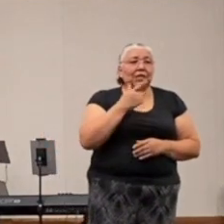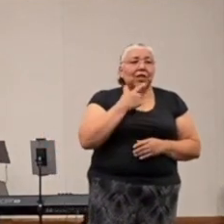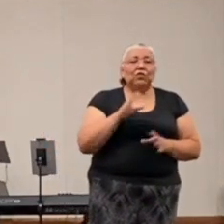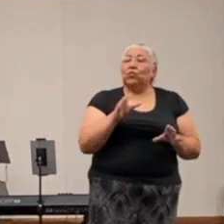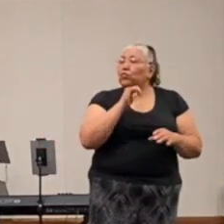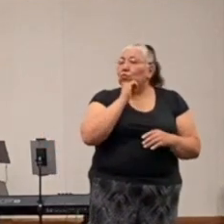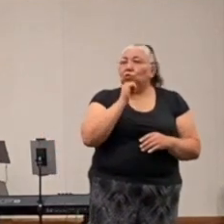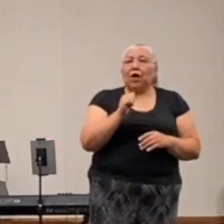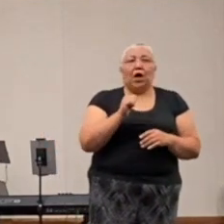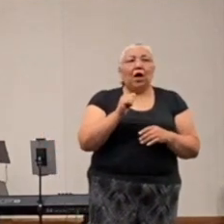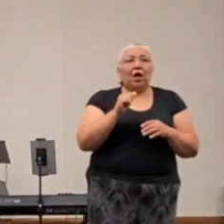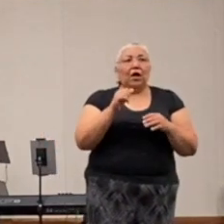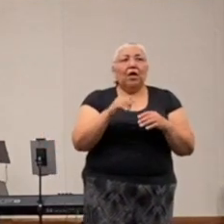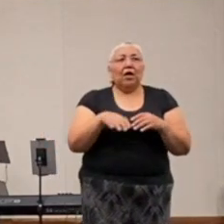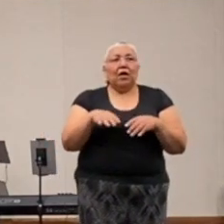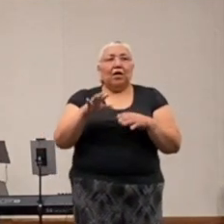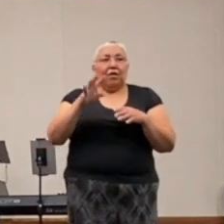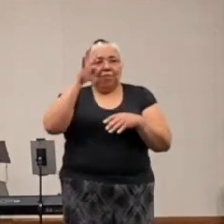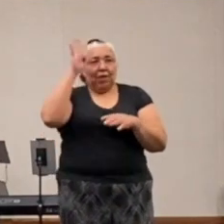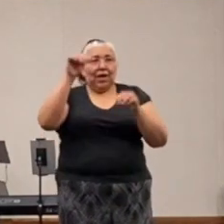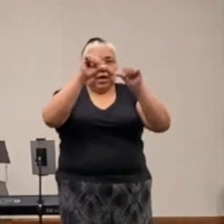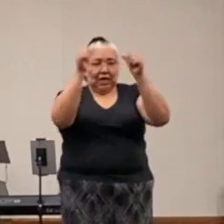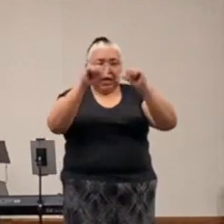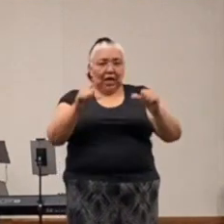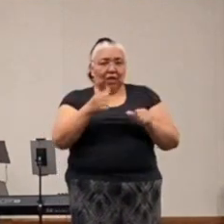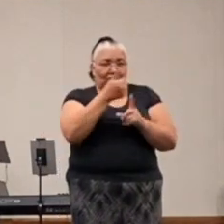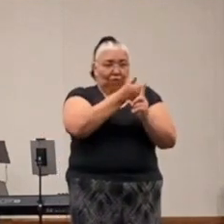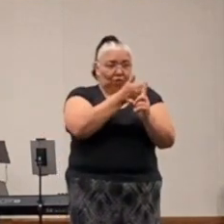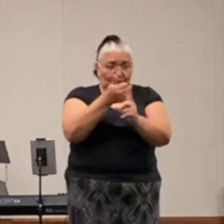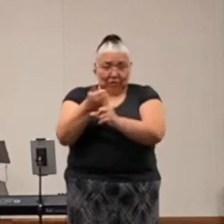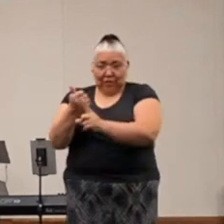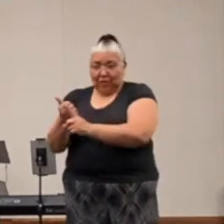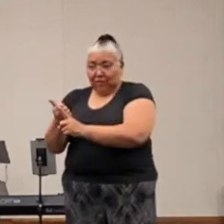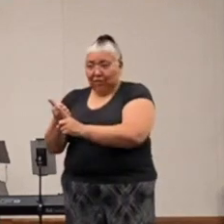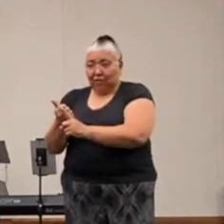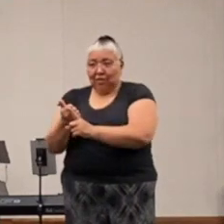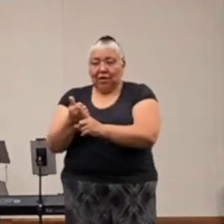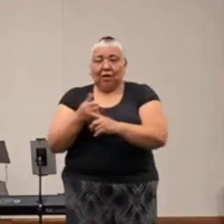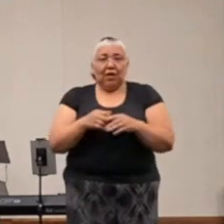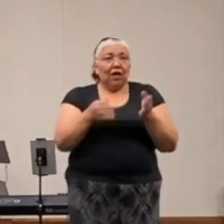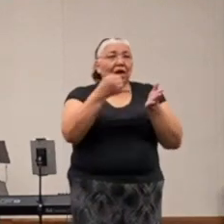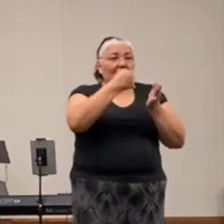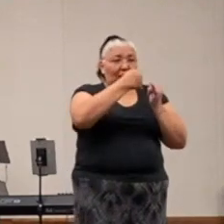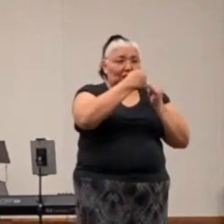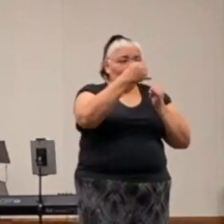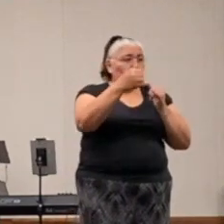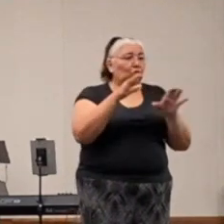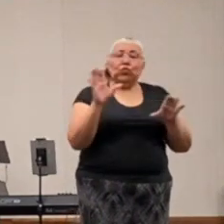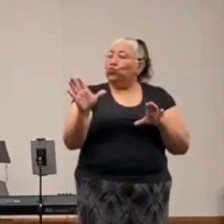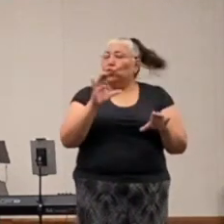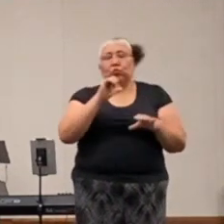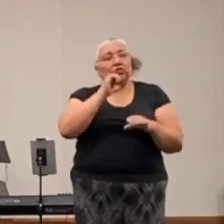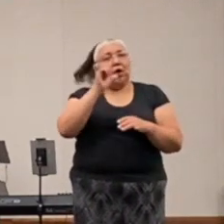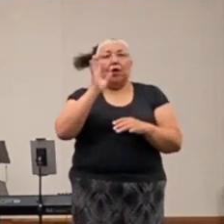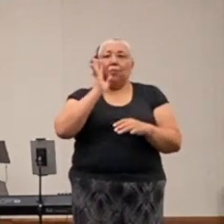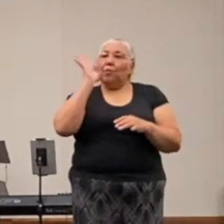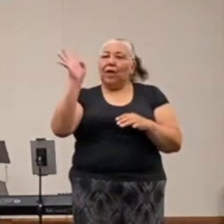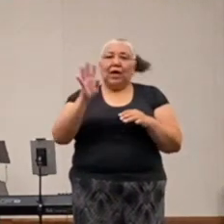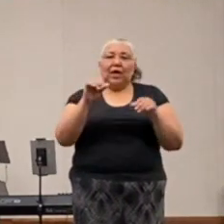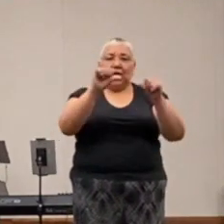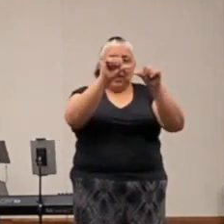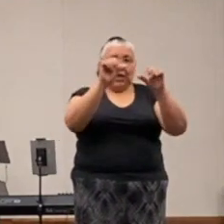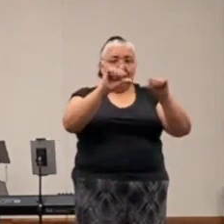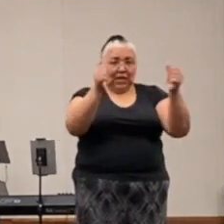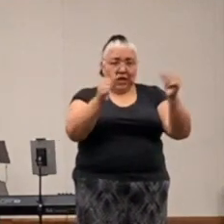not make an idol for yourself. If you're following me, underline that. Do not make an idol for yourself.